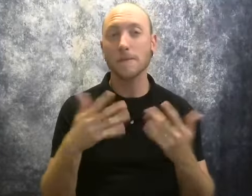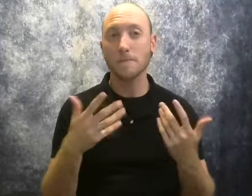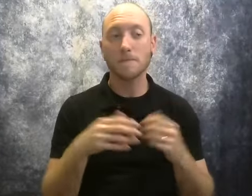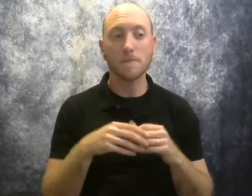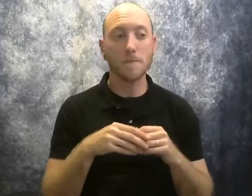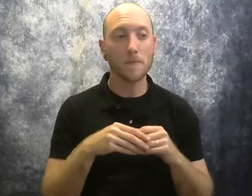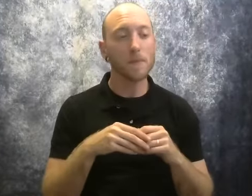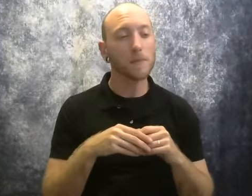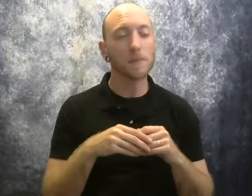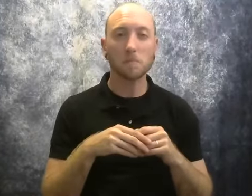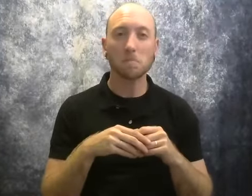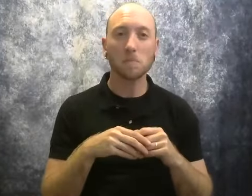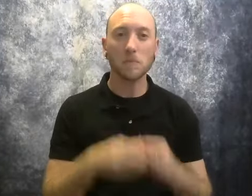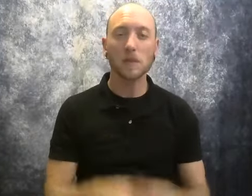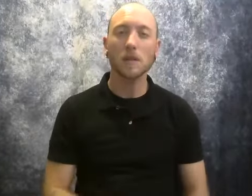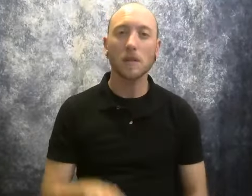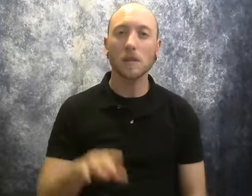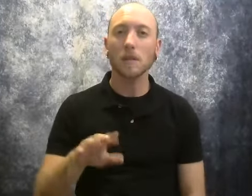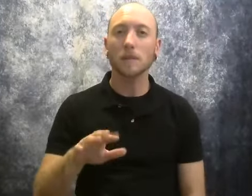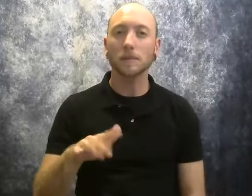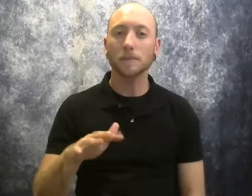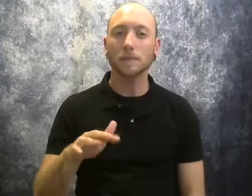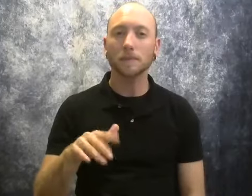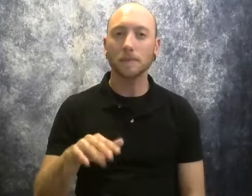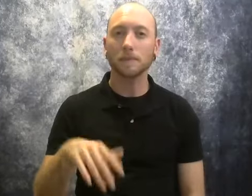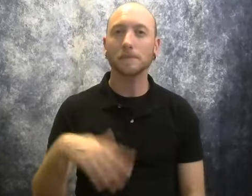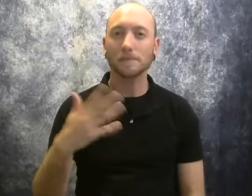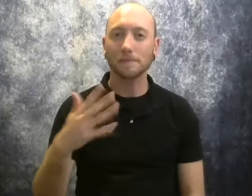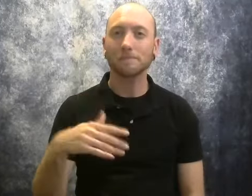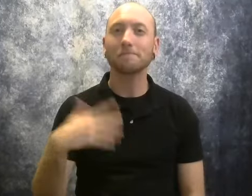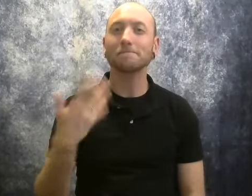That continued, went to the